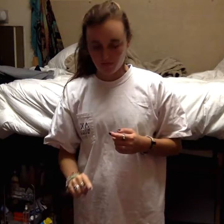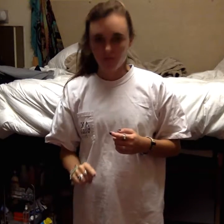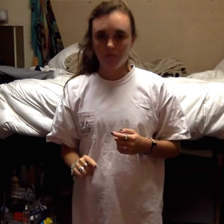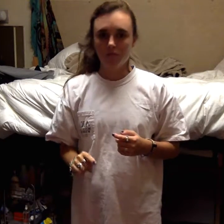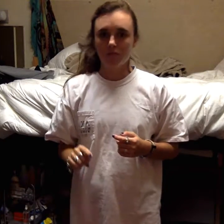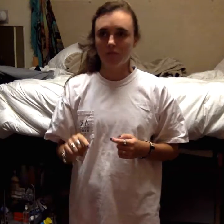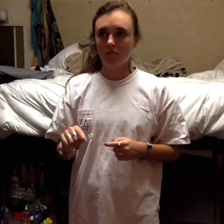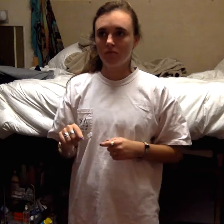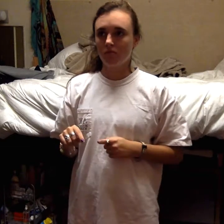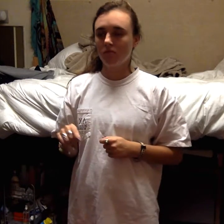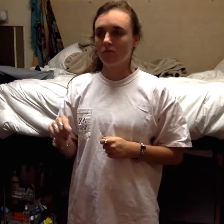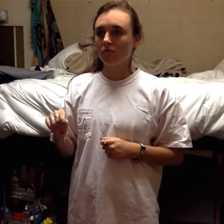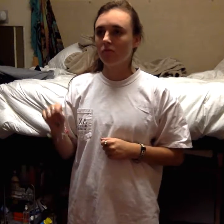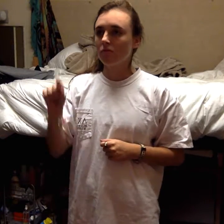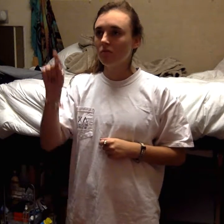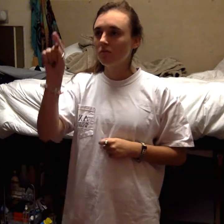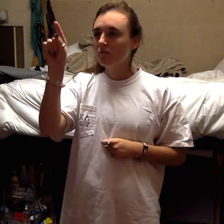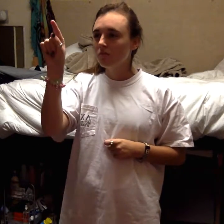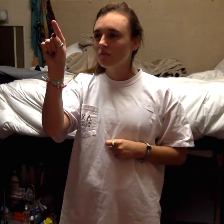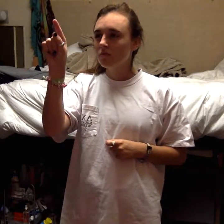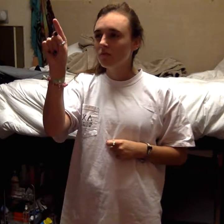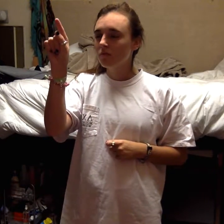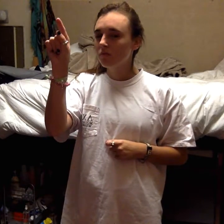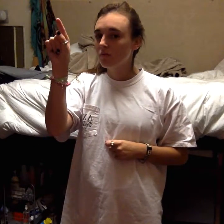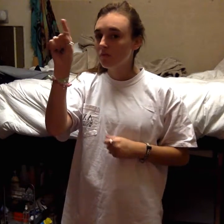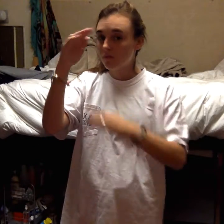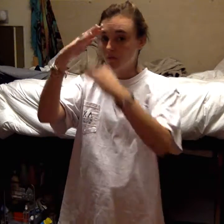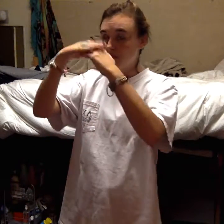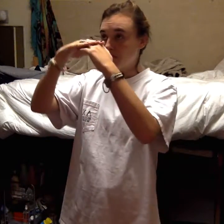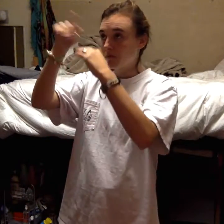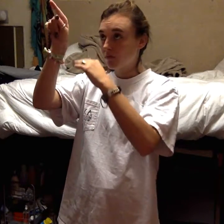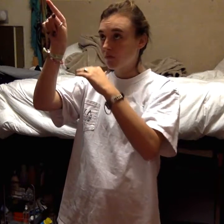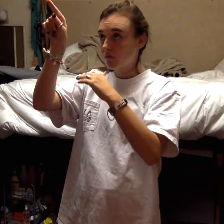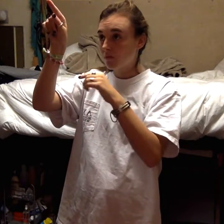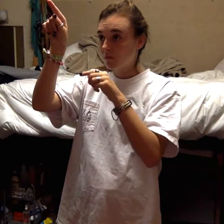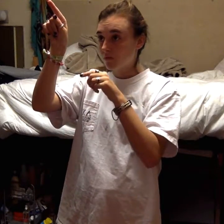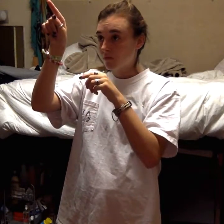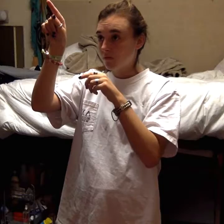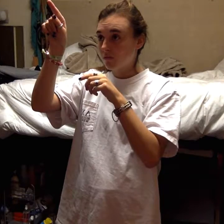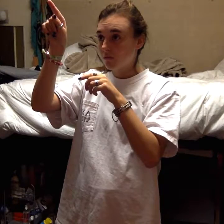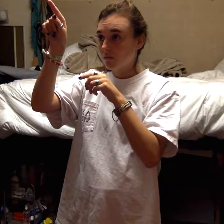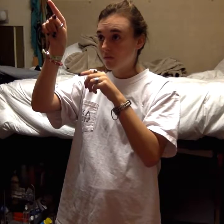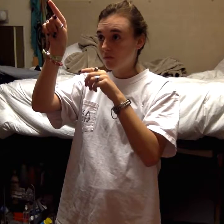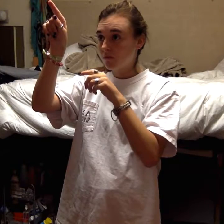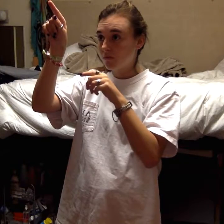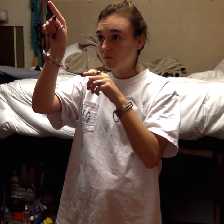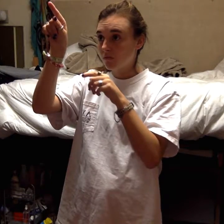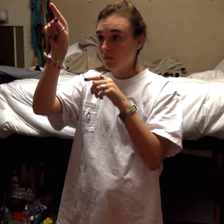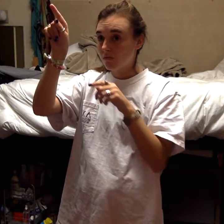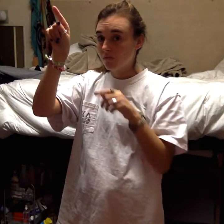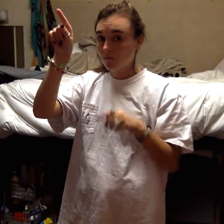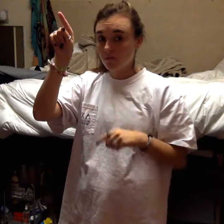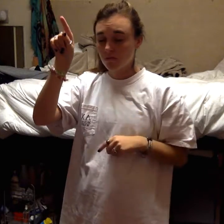one, please. I want your attention down here and your paper's lower right-hand side. Everybody find